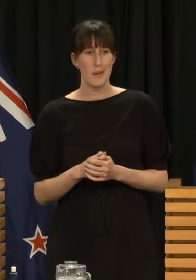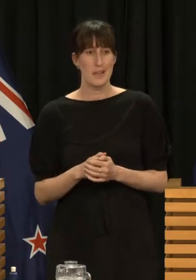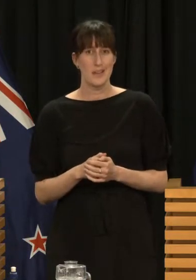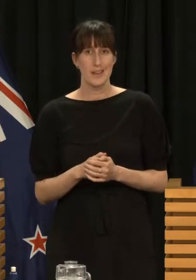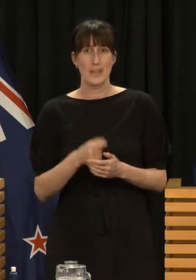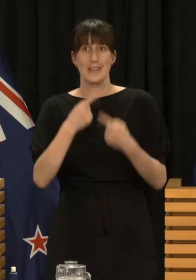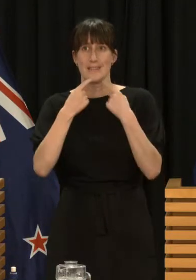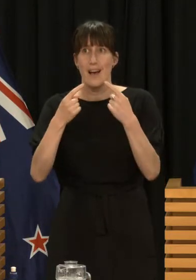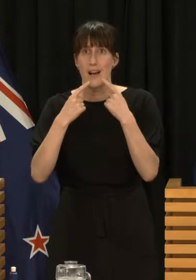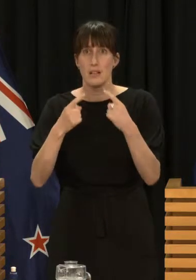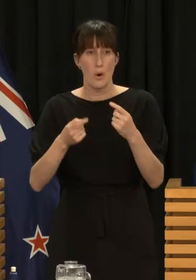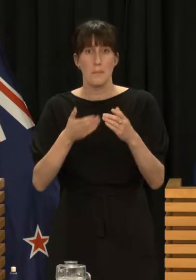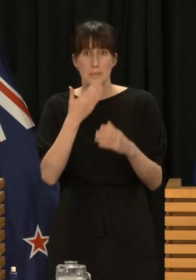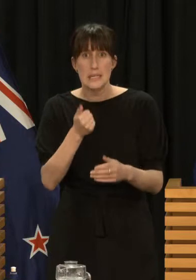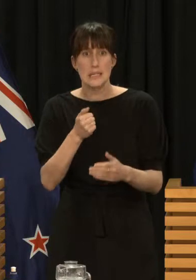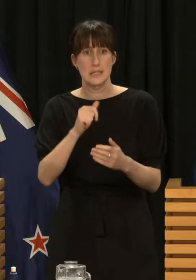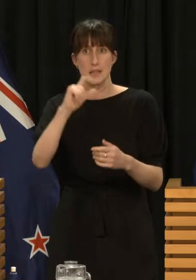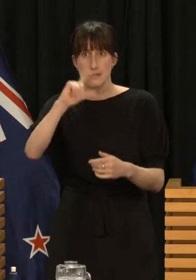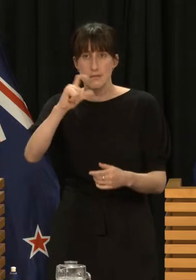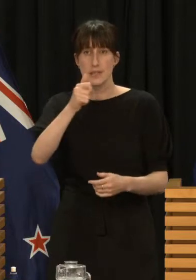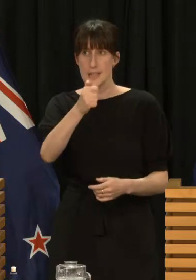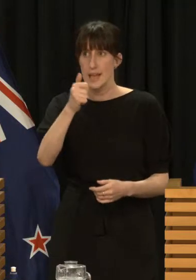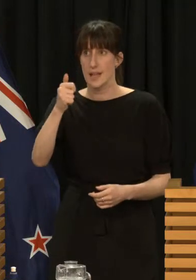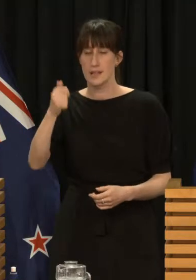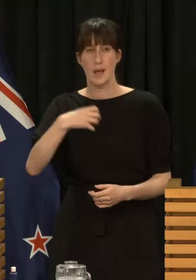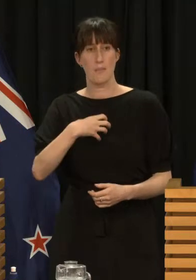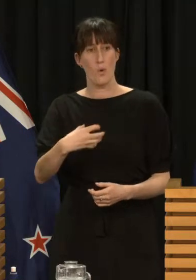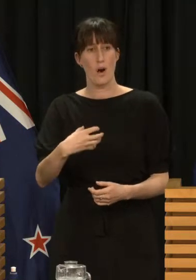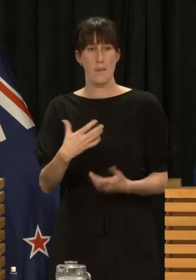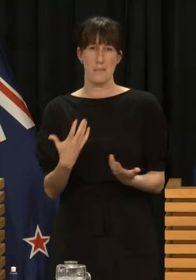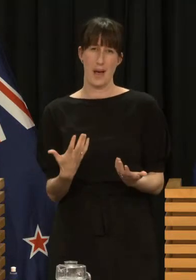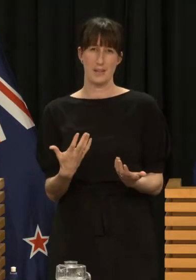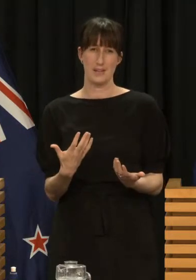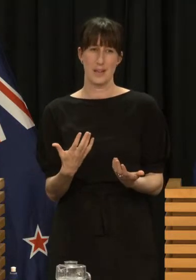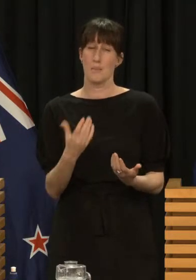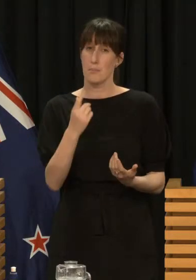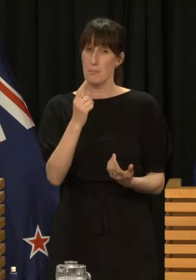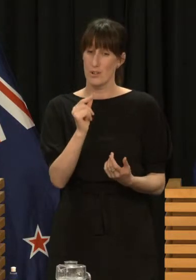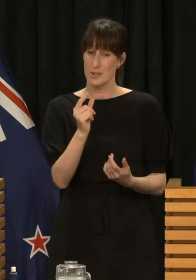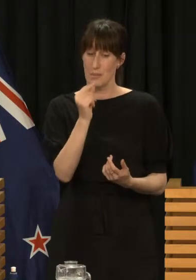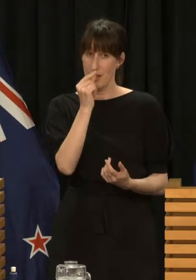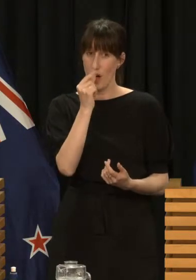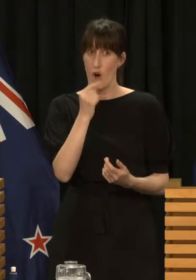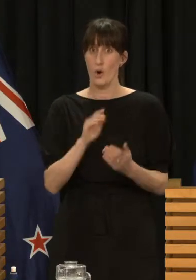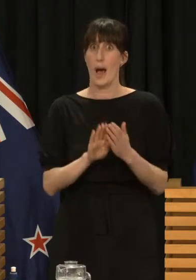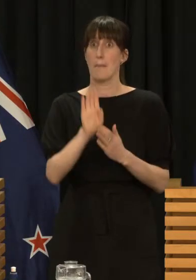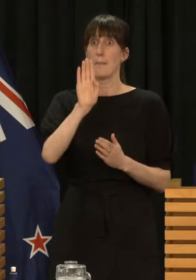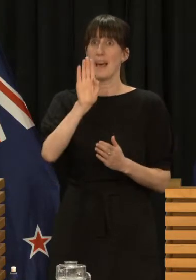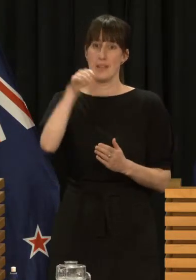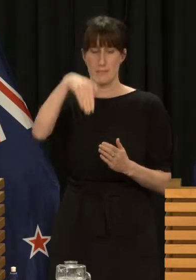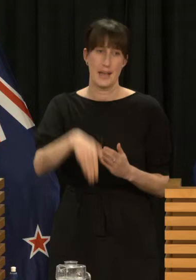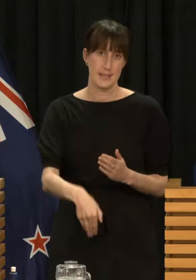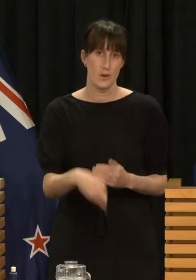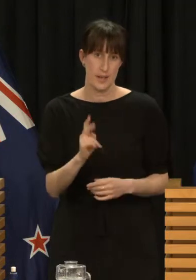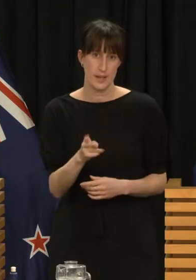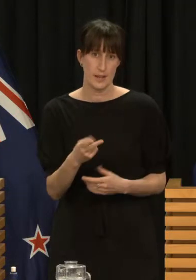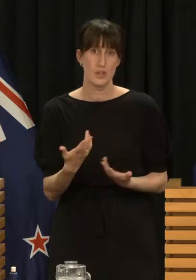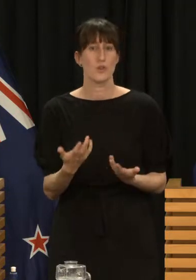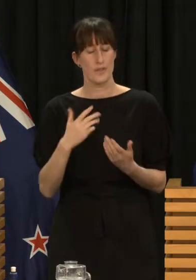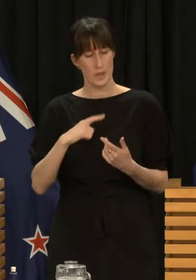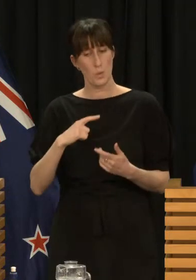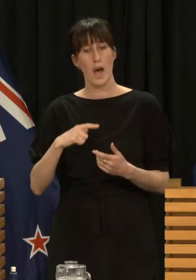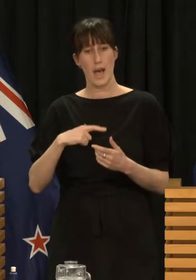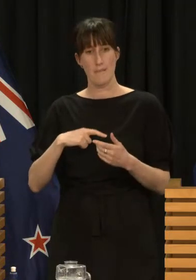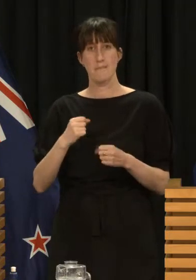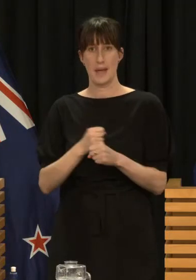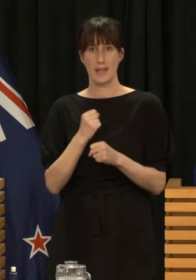we're looking very closely at what we can do to get the usage back up on an enduring basis, because that's where we ultimately need it to be. I know